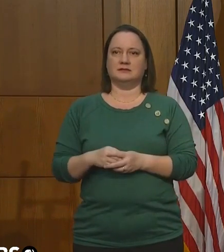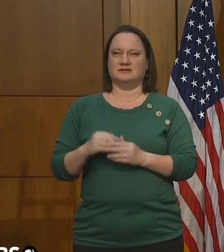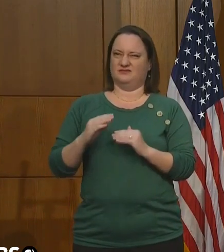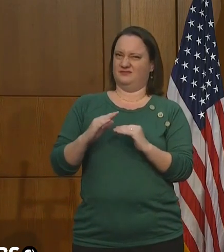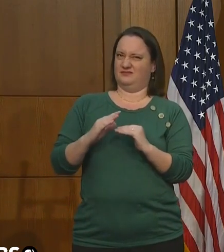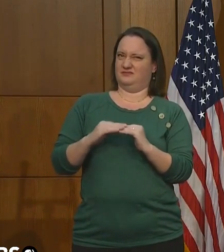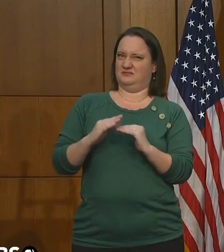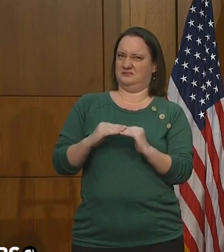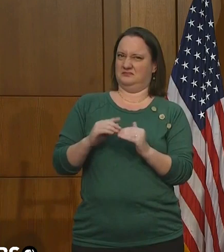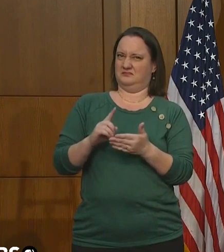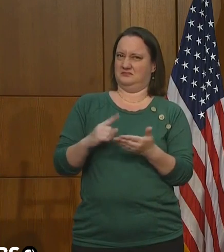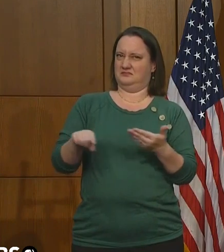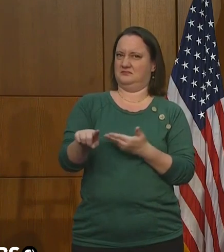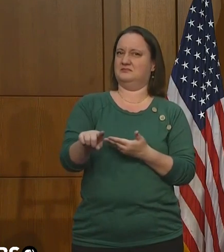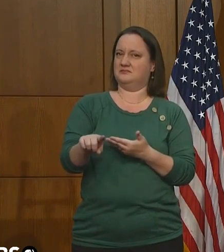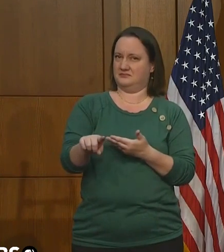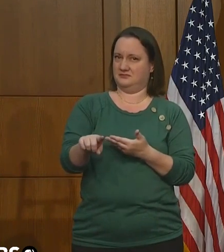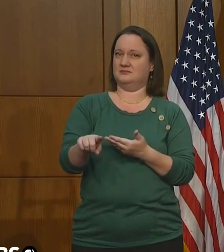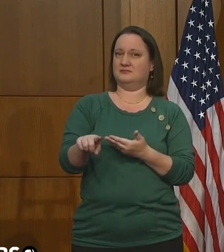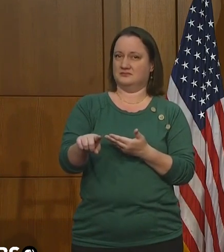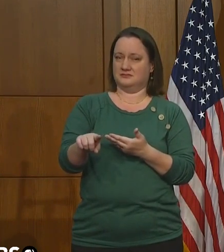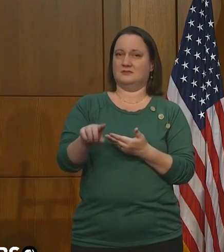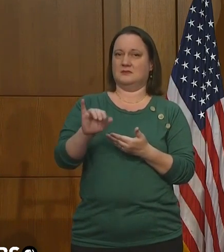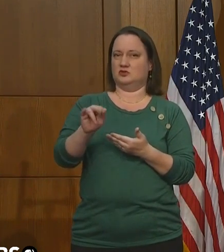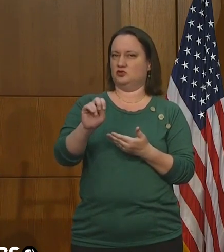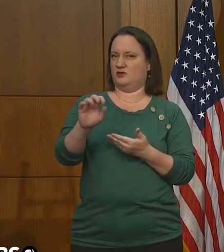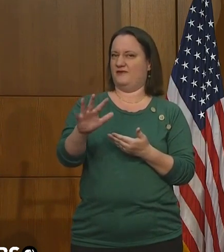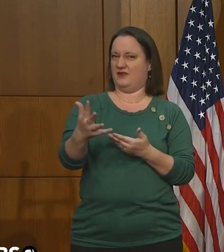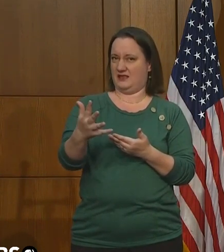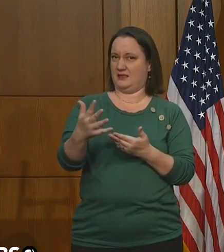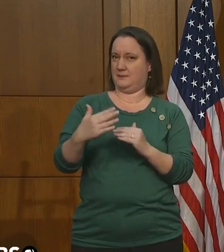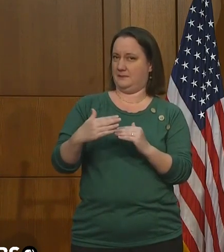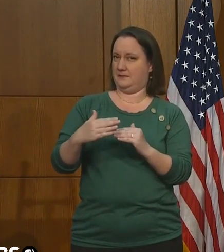that is a week from tomorrow, which will be June the 5th.